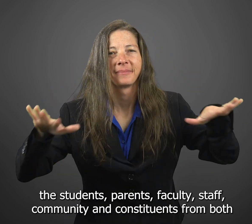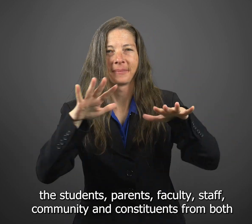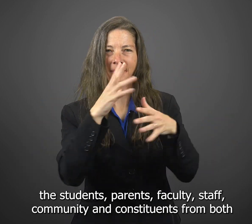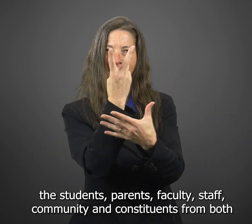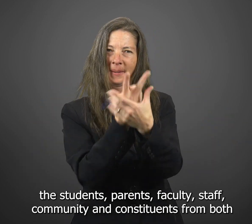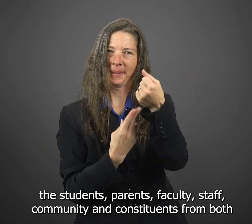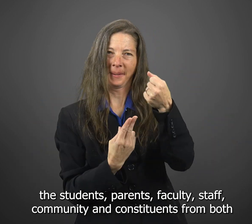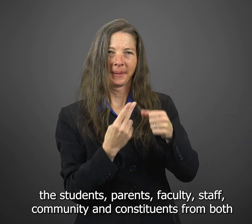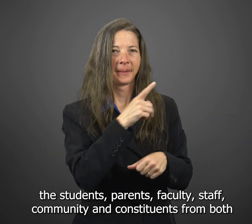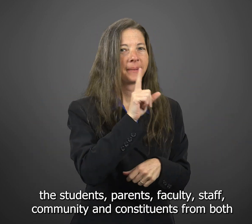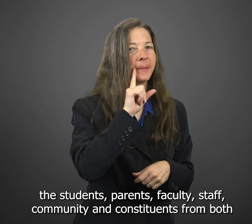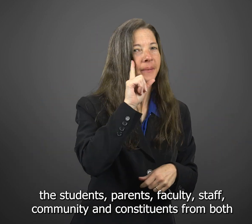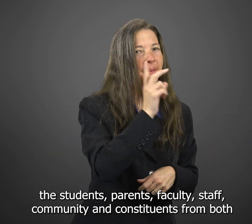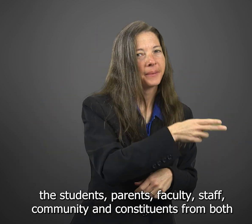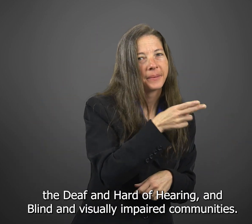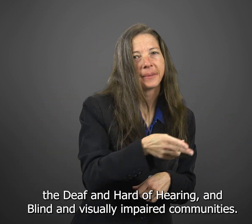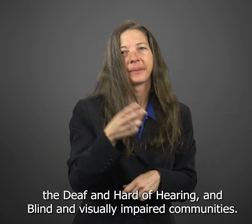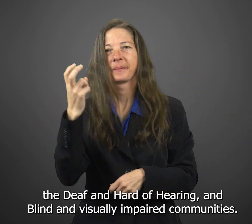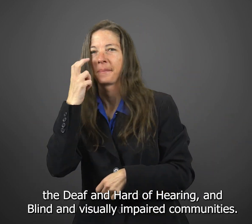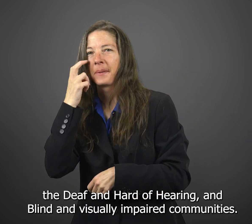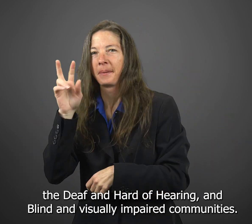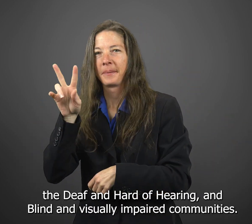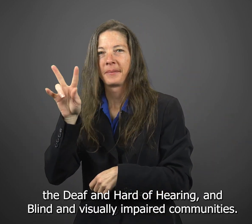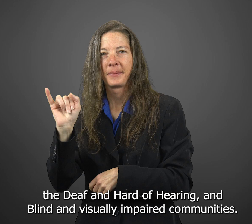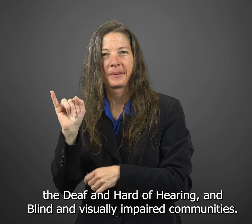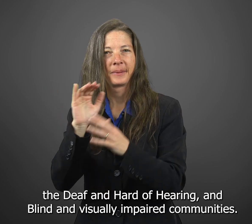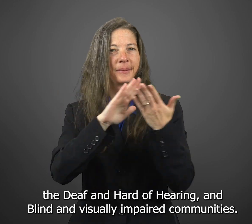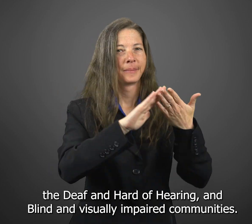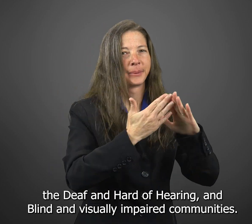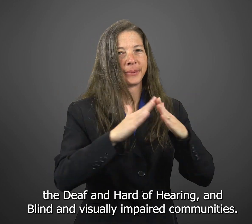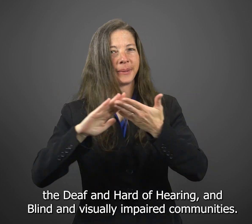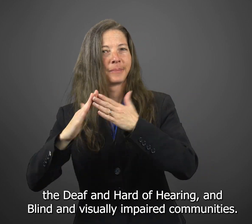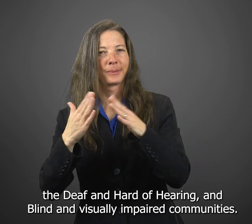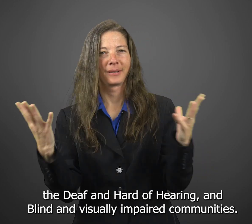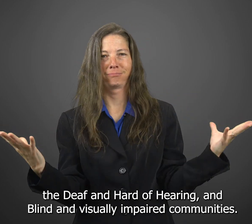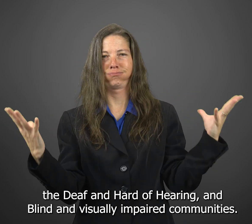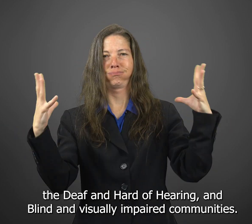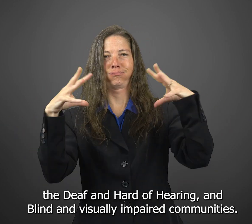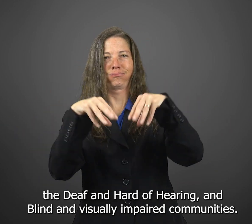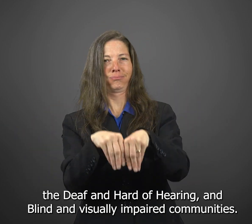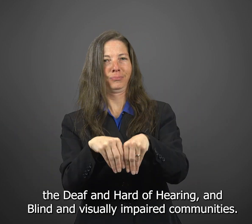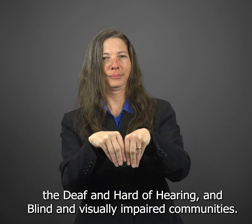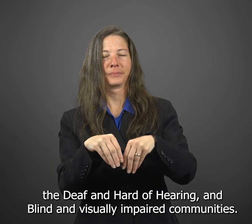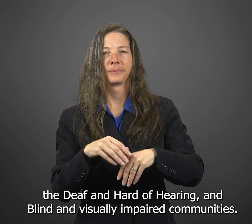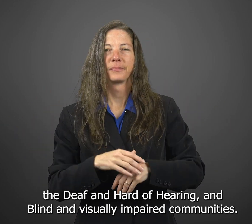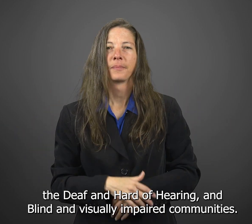and constituents from both the deaf and hard of hearing and blind and visually impaired communities.